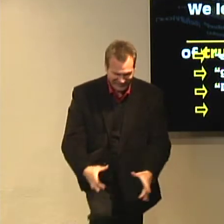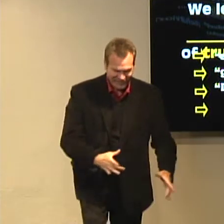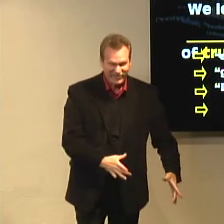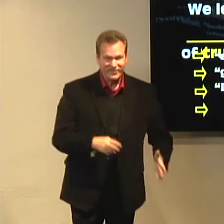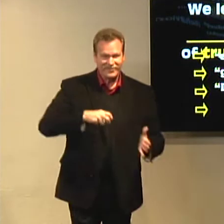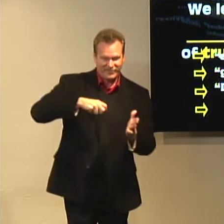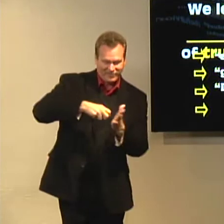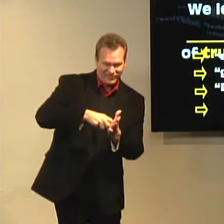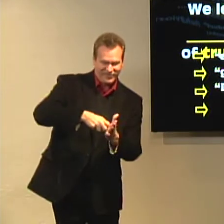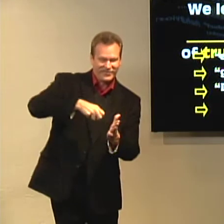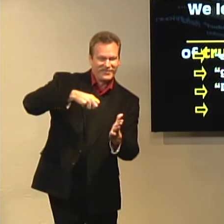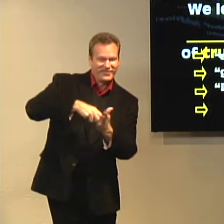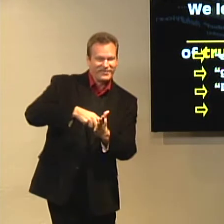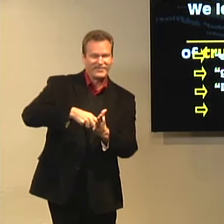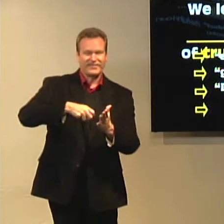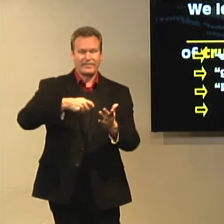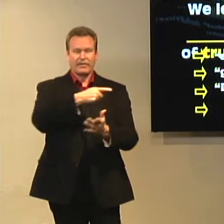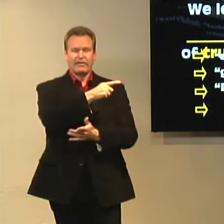always on the ground.